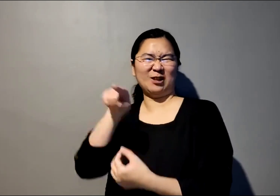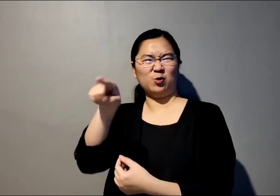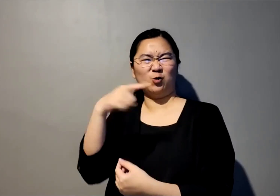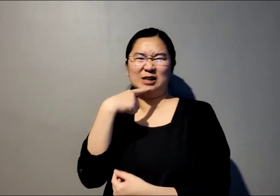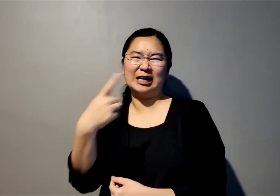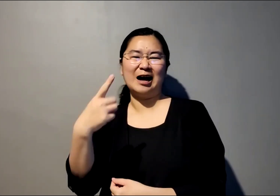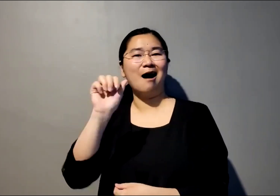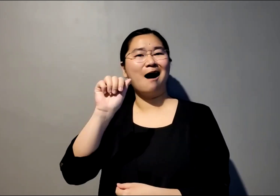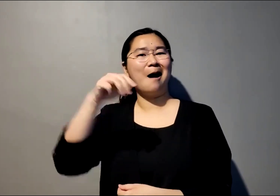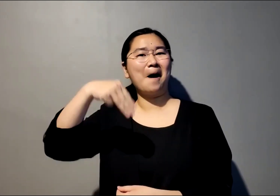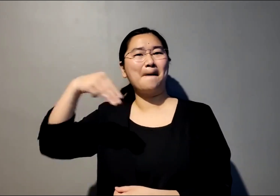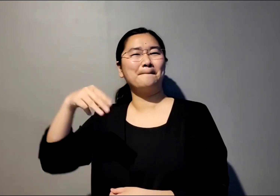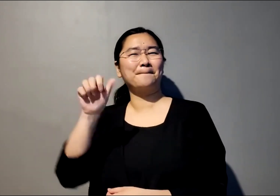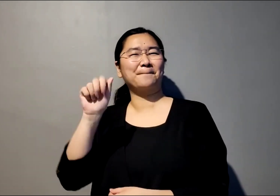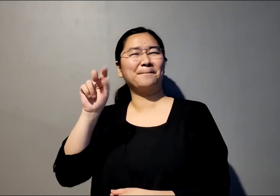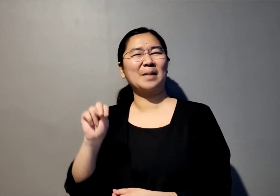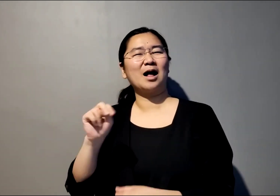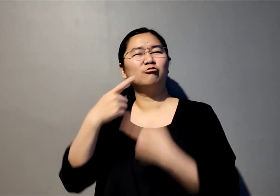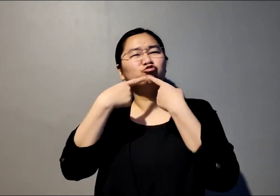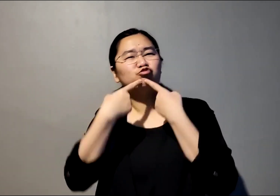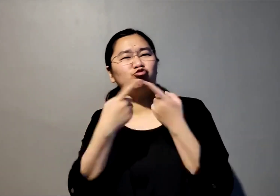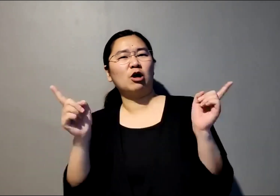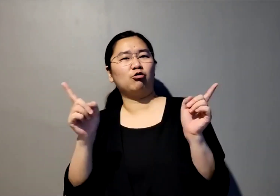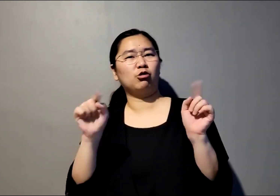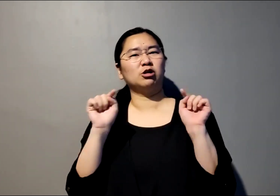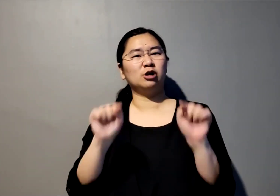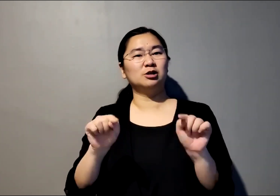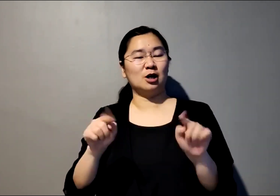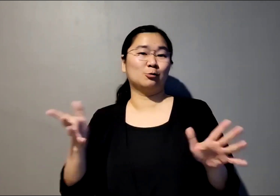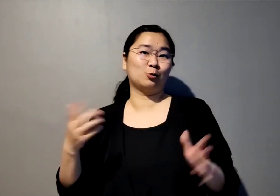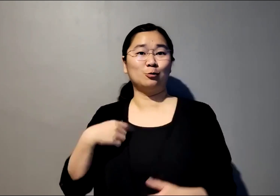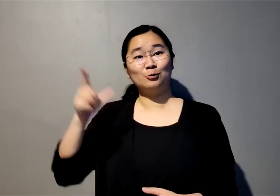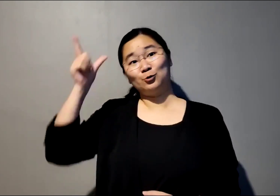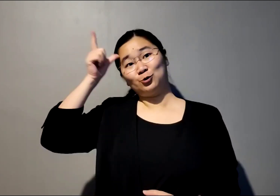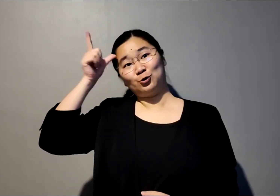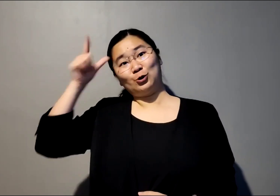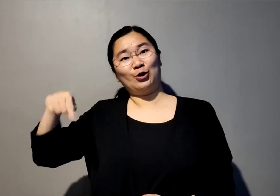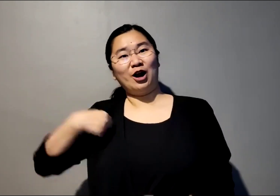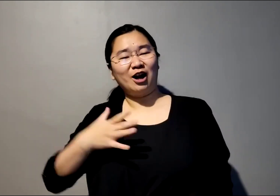declaration. So now I think this document